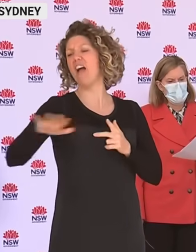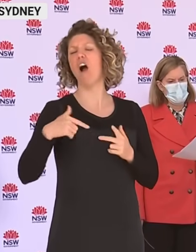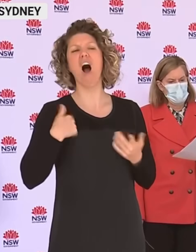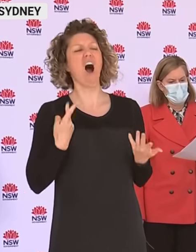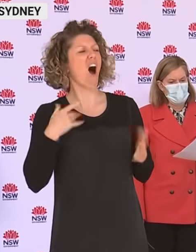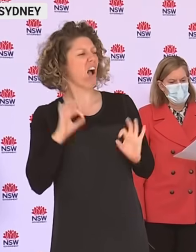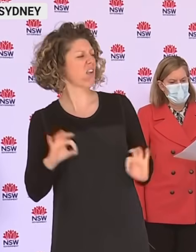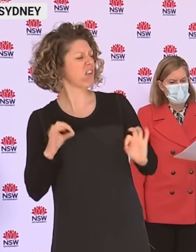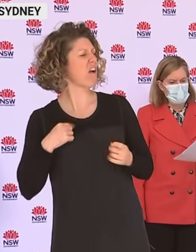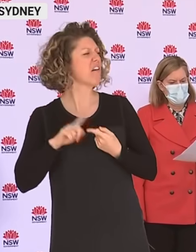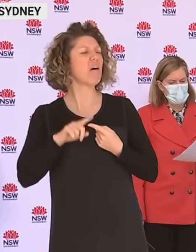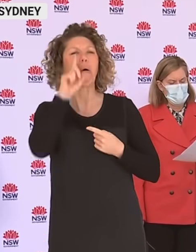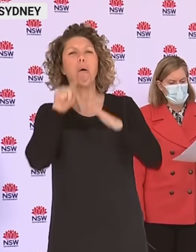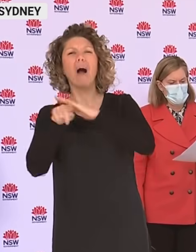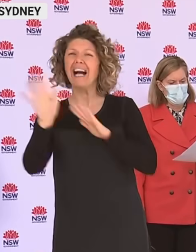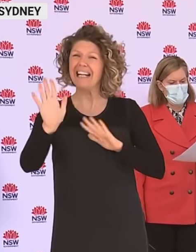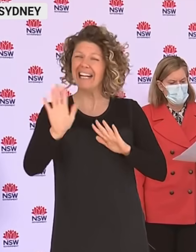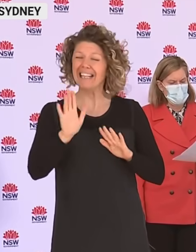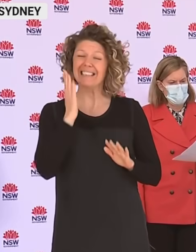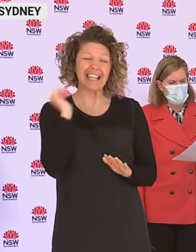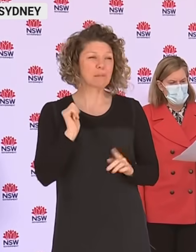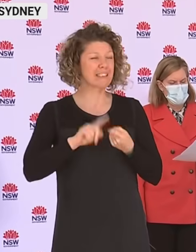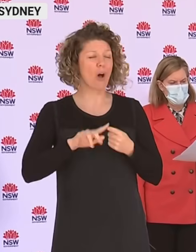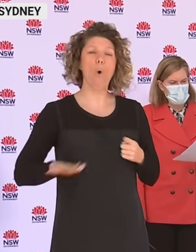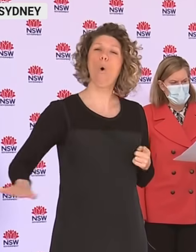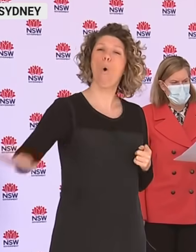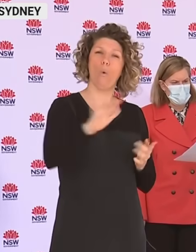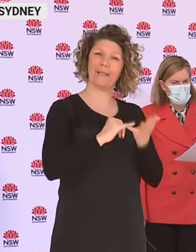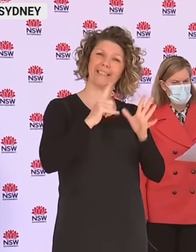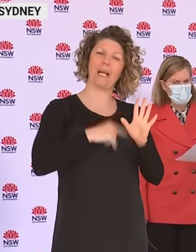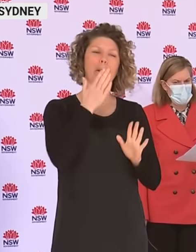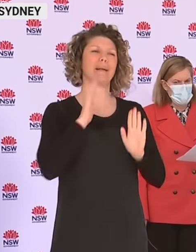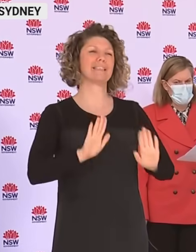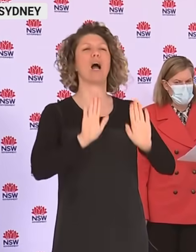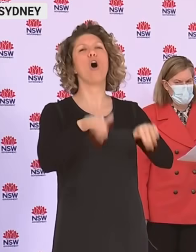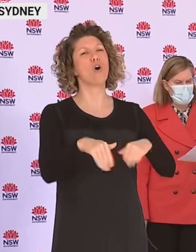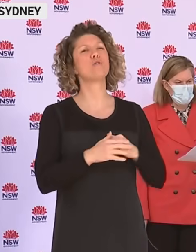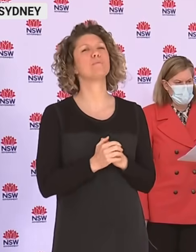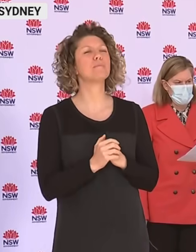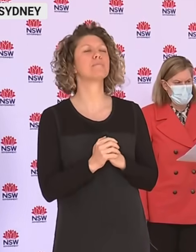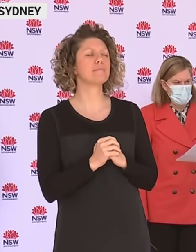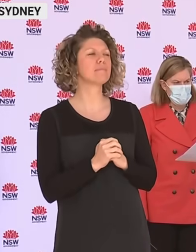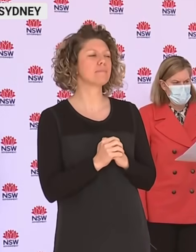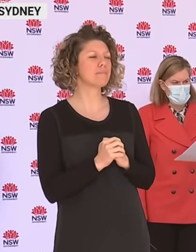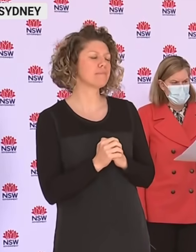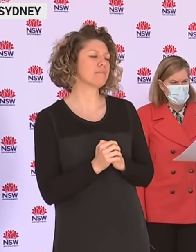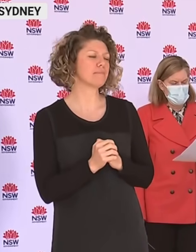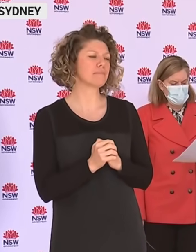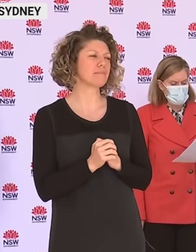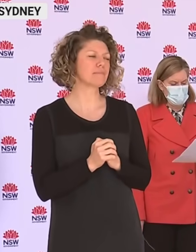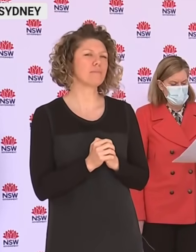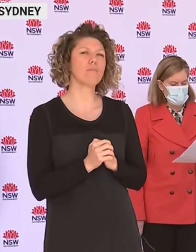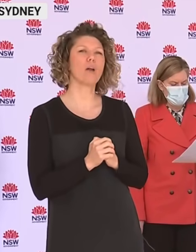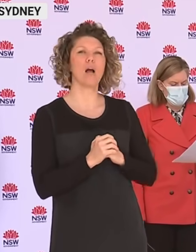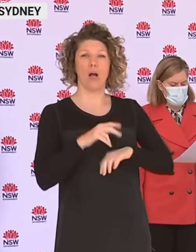know how easily the virus spreads and we know how easily other communities can get that virus. On that point, Deputy